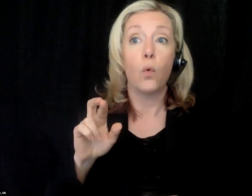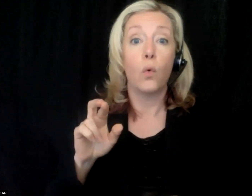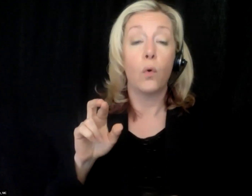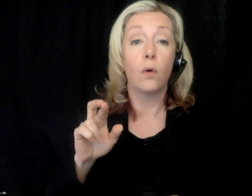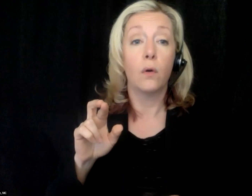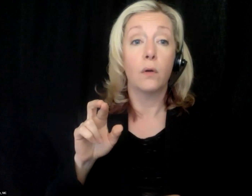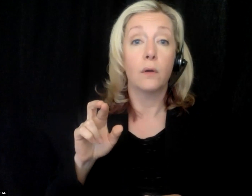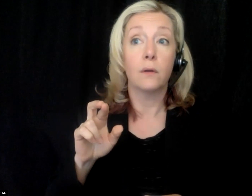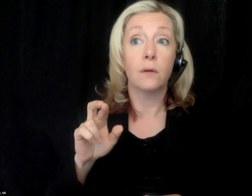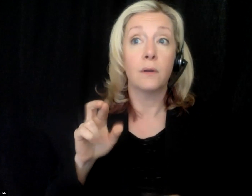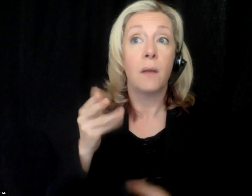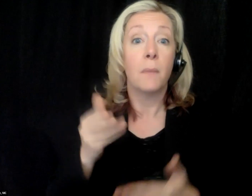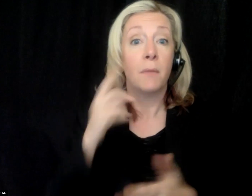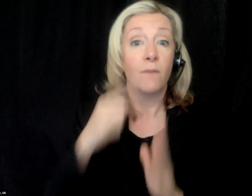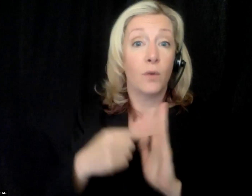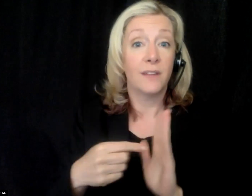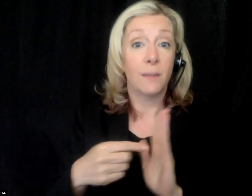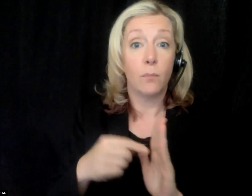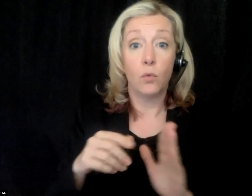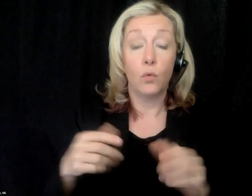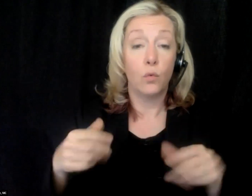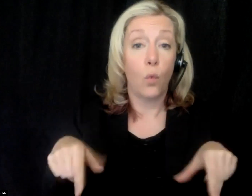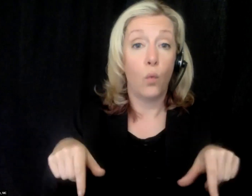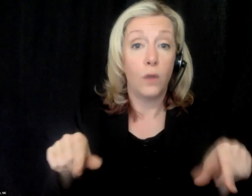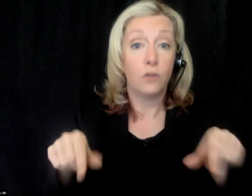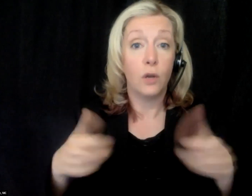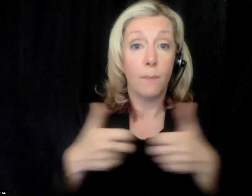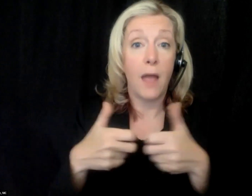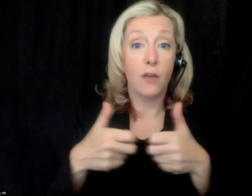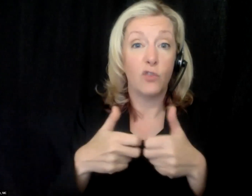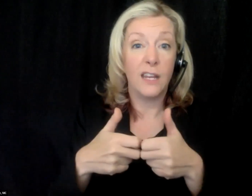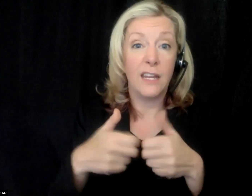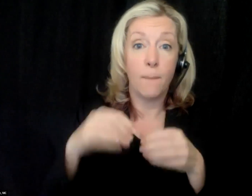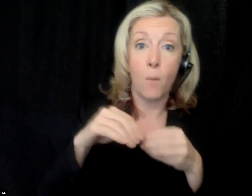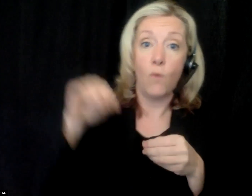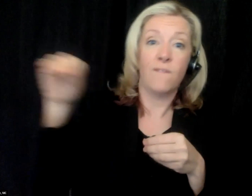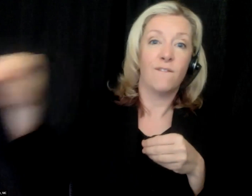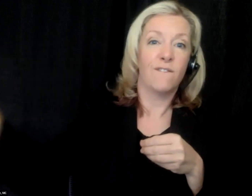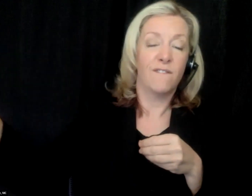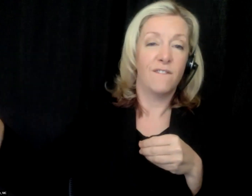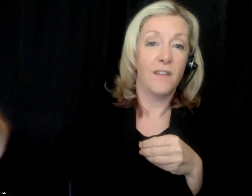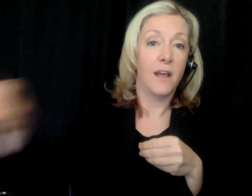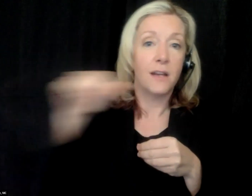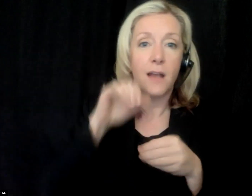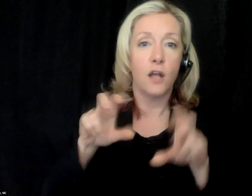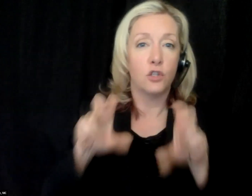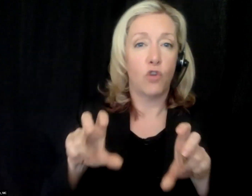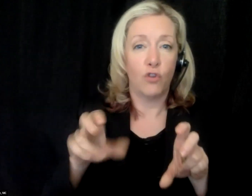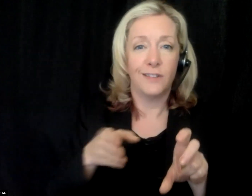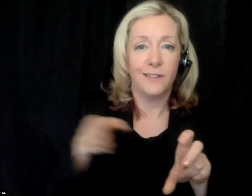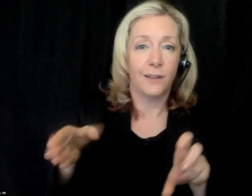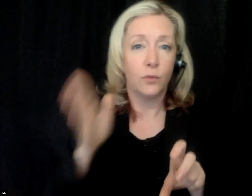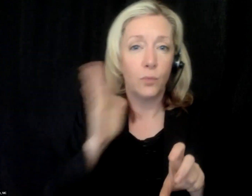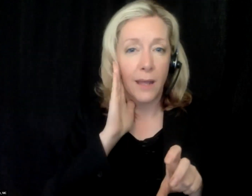next to the battery for their wheelchair. They're just all kinds of things that we've